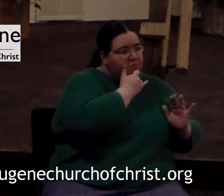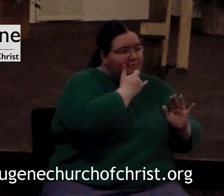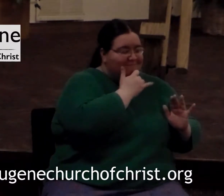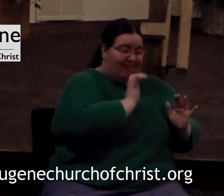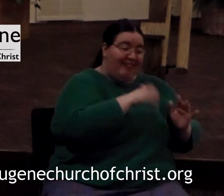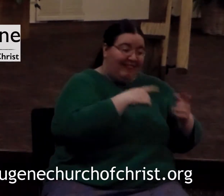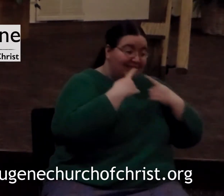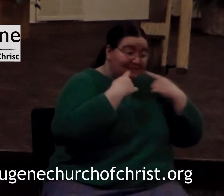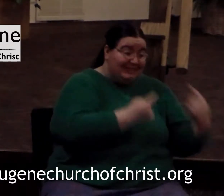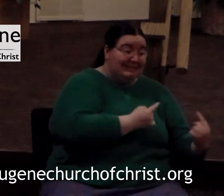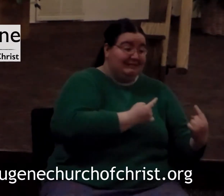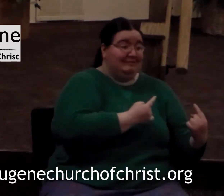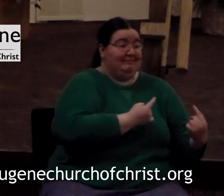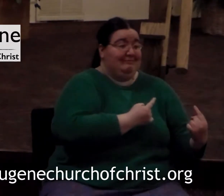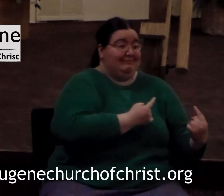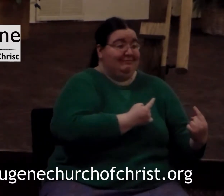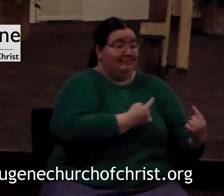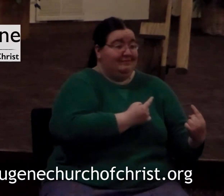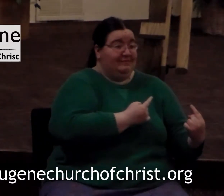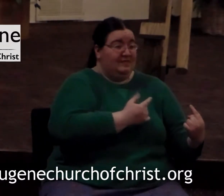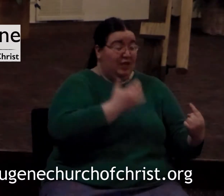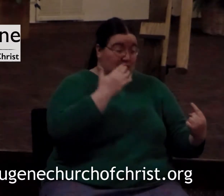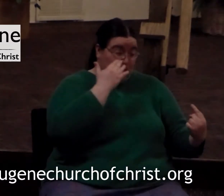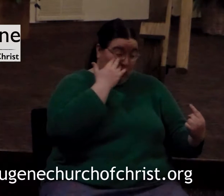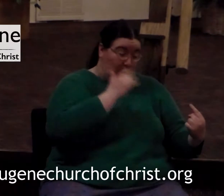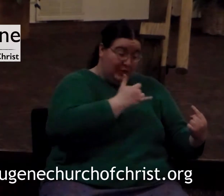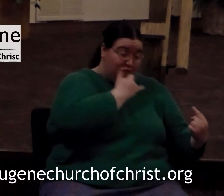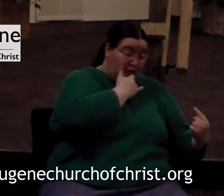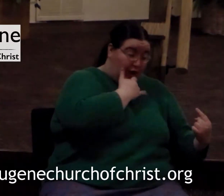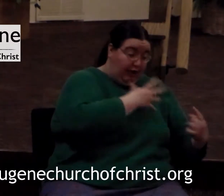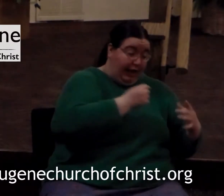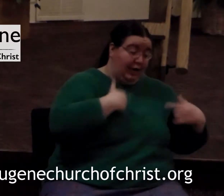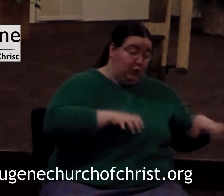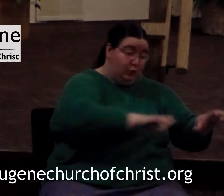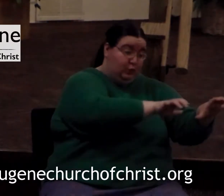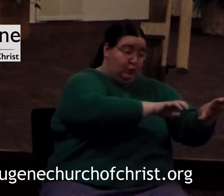definition of sin. And too many times we find ourselves in that place.